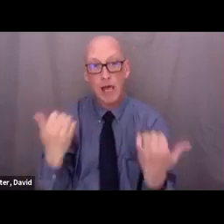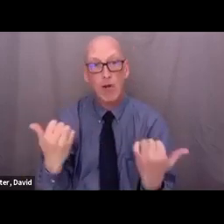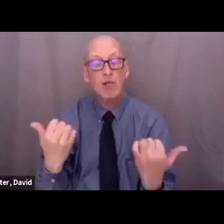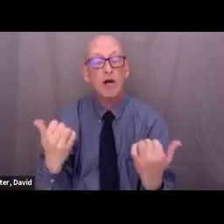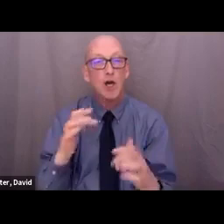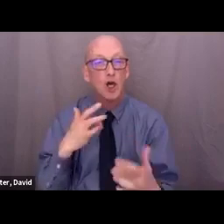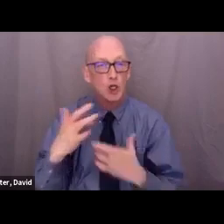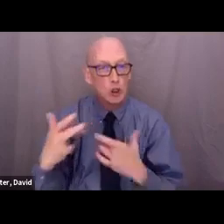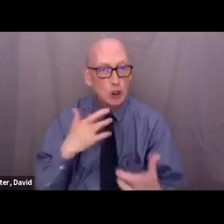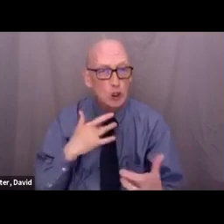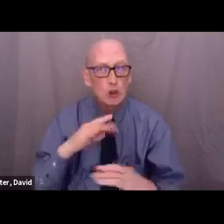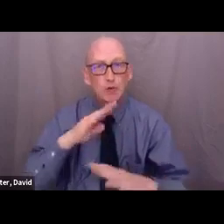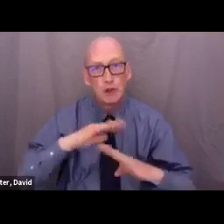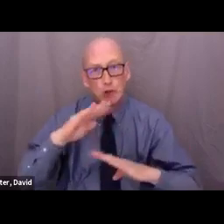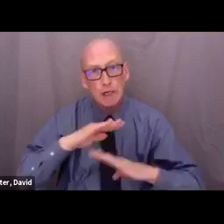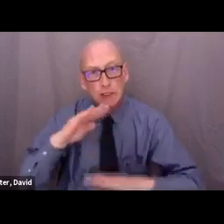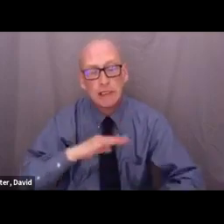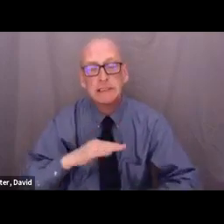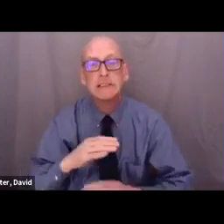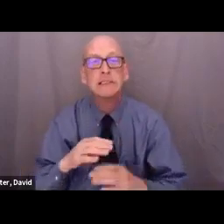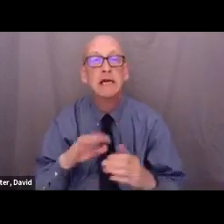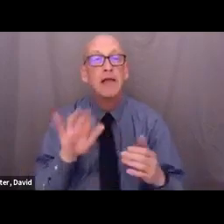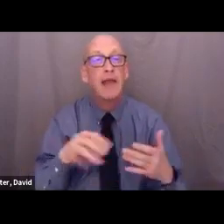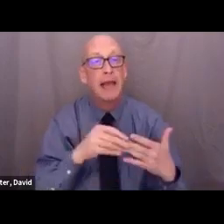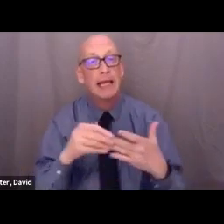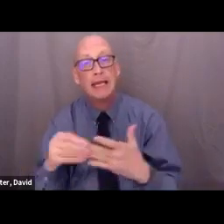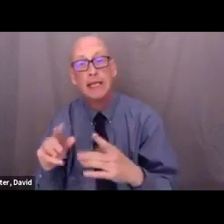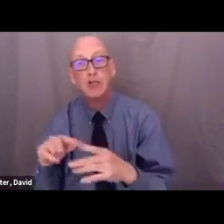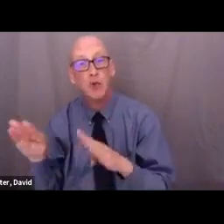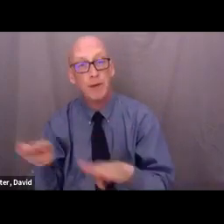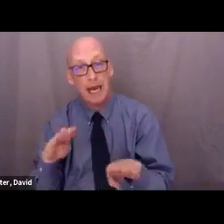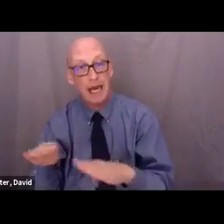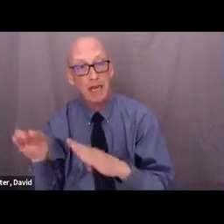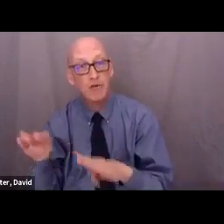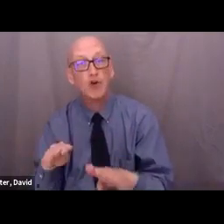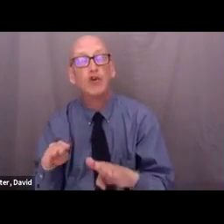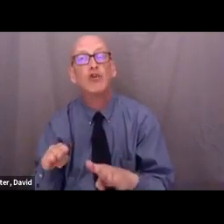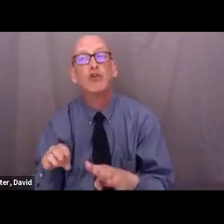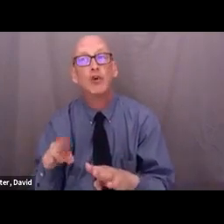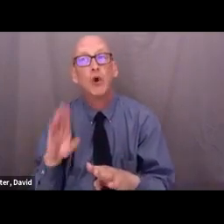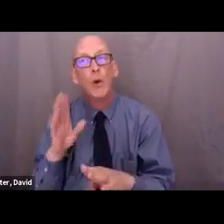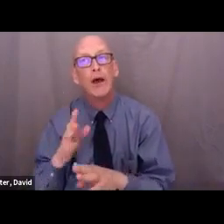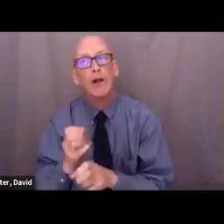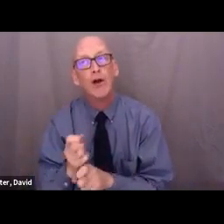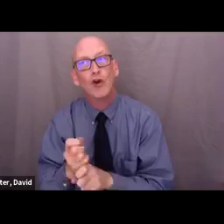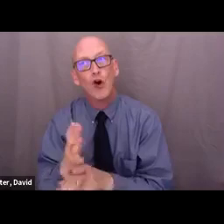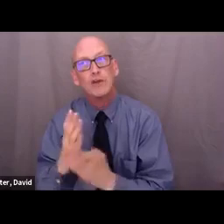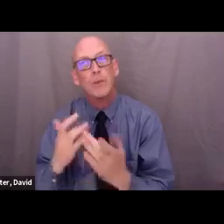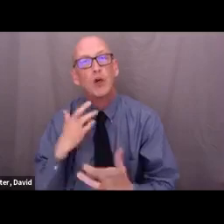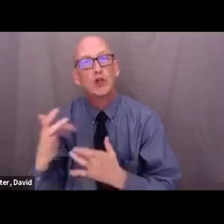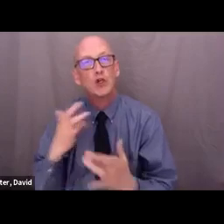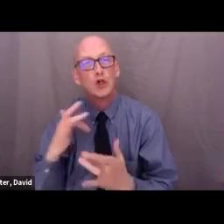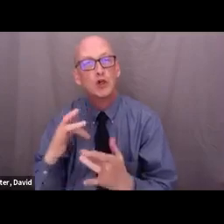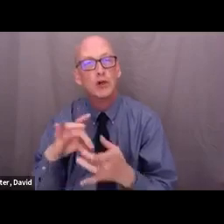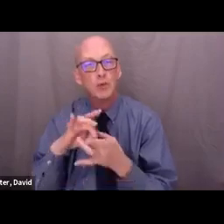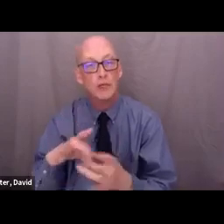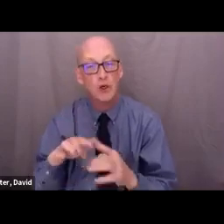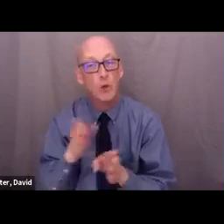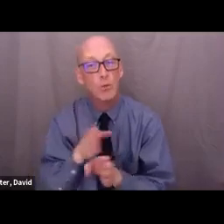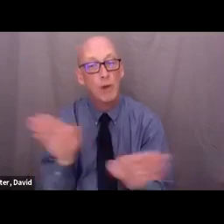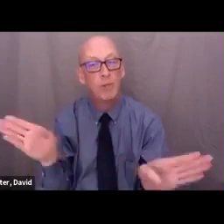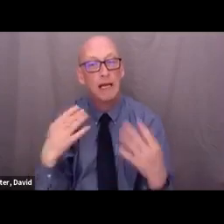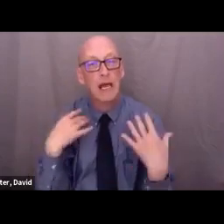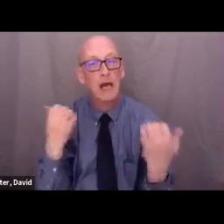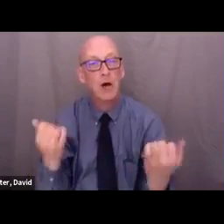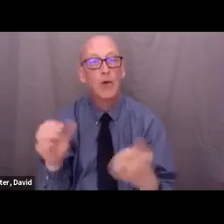frustrations and things of that nature, do lead into behaviors that cause us some concern, especially in public health. And overdose is a